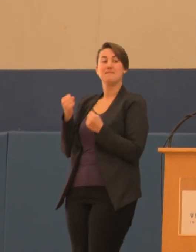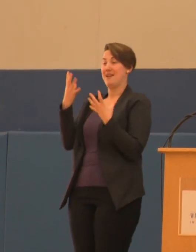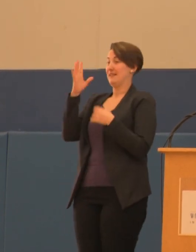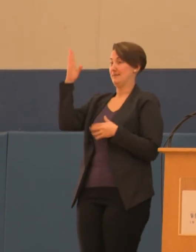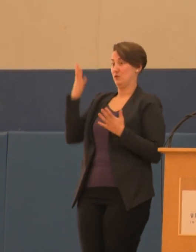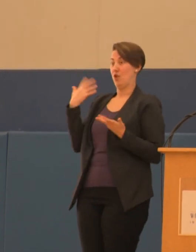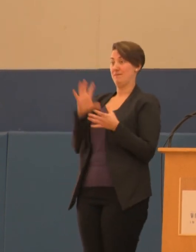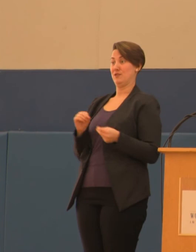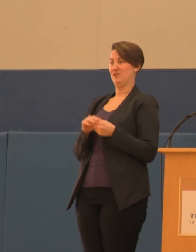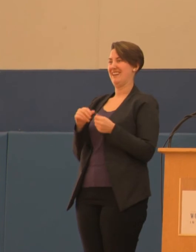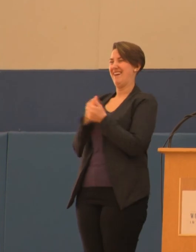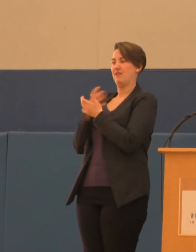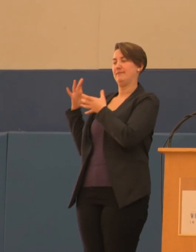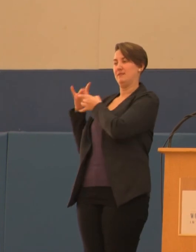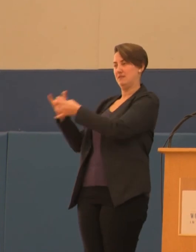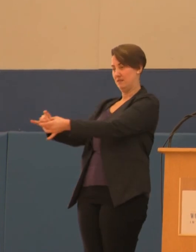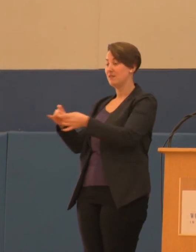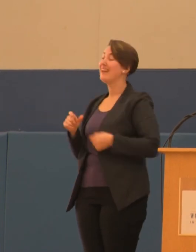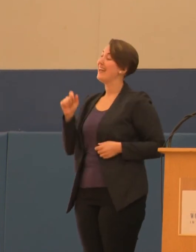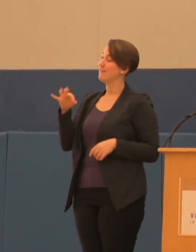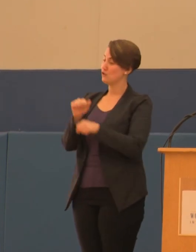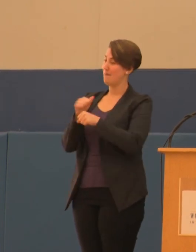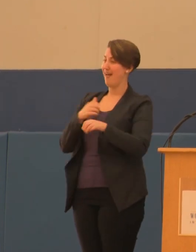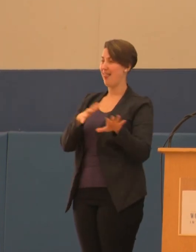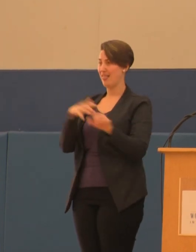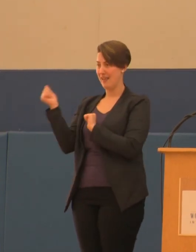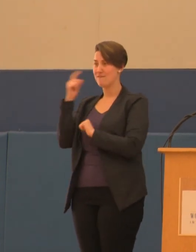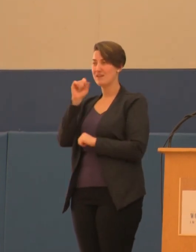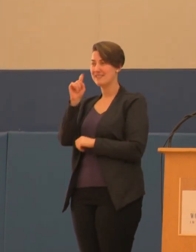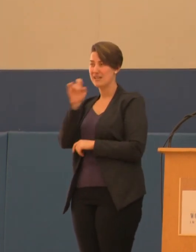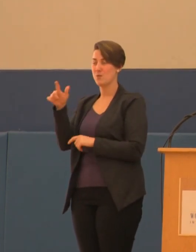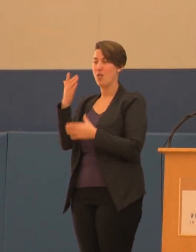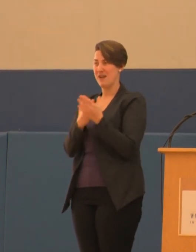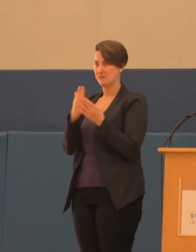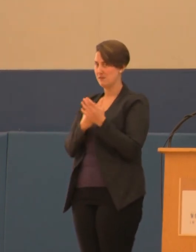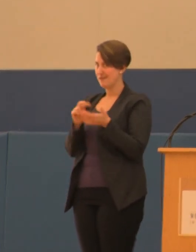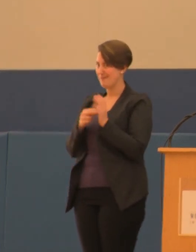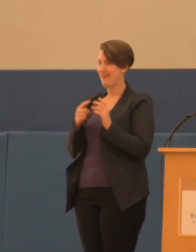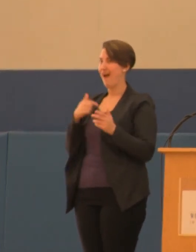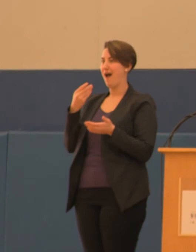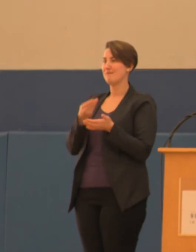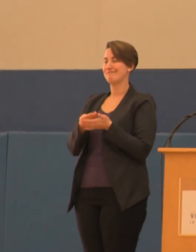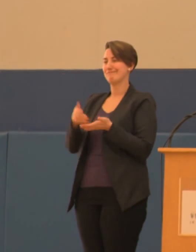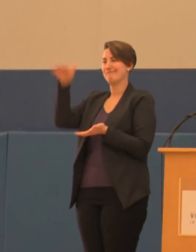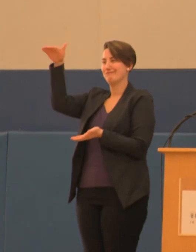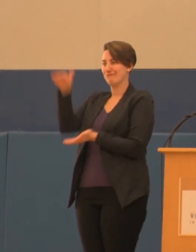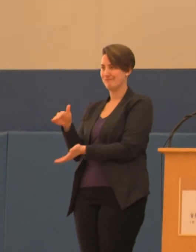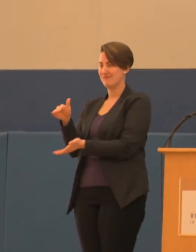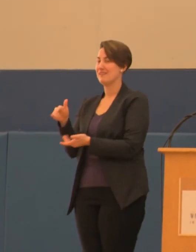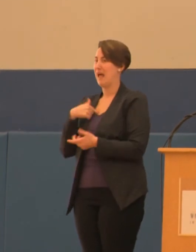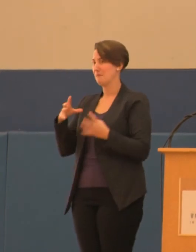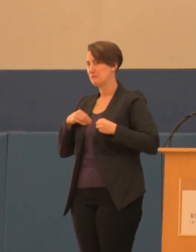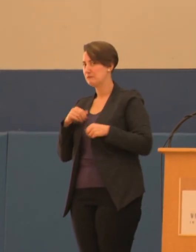earlier. When you leave a job for sexual harassment, it affects your salary. That's why you end up taking a job that might be a little bit less. I have